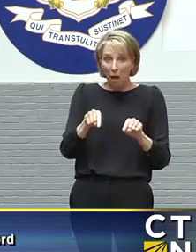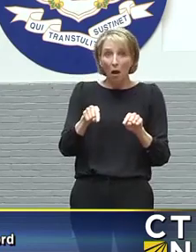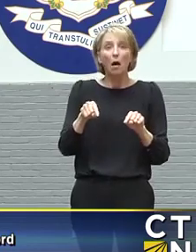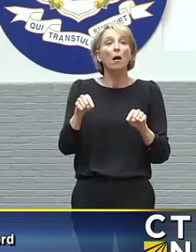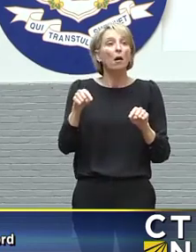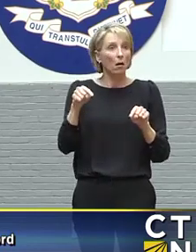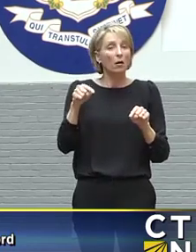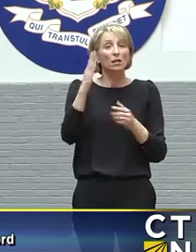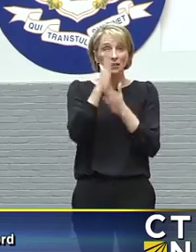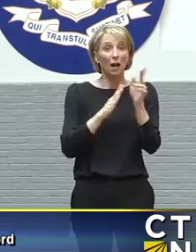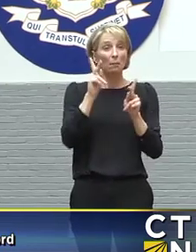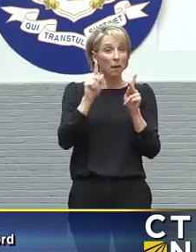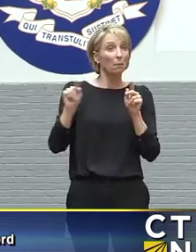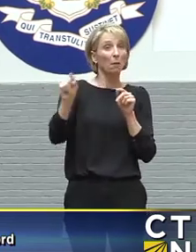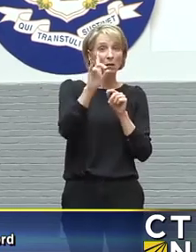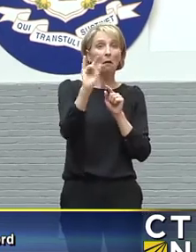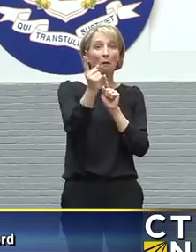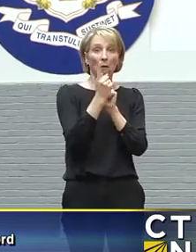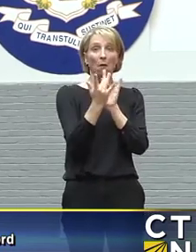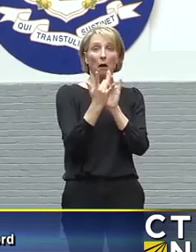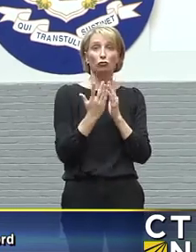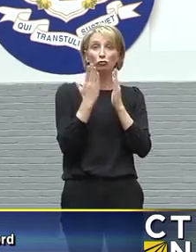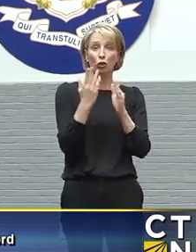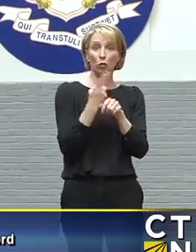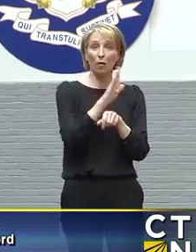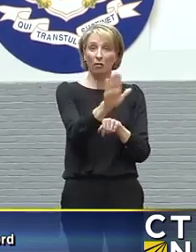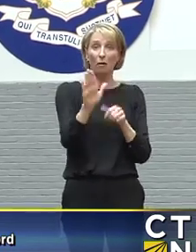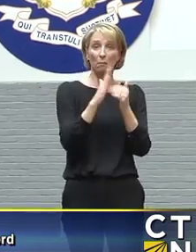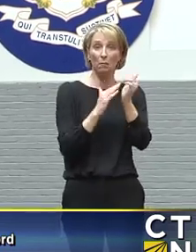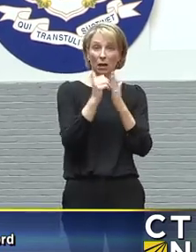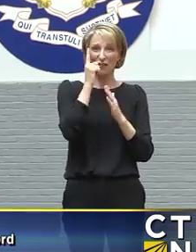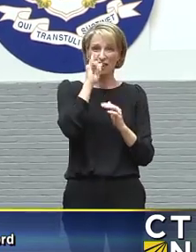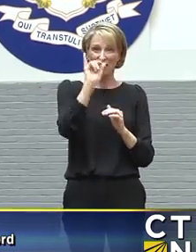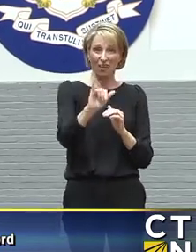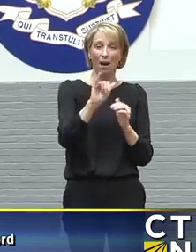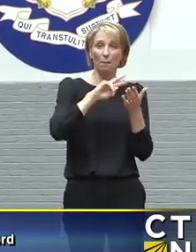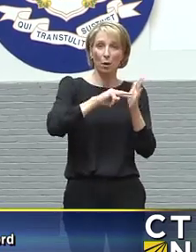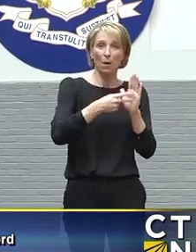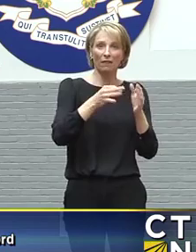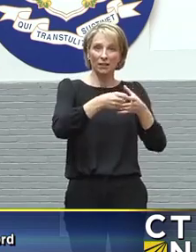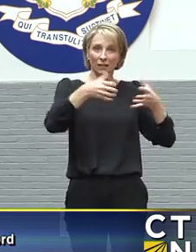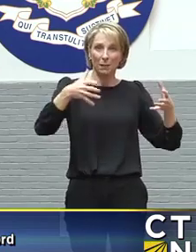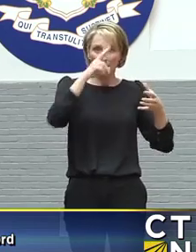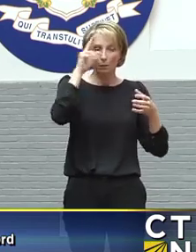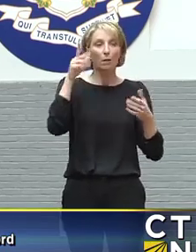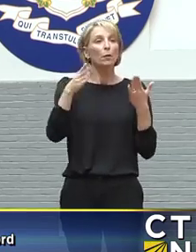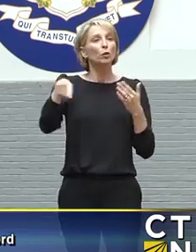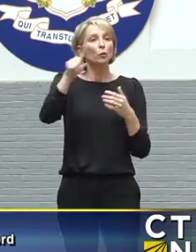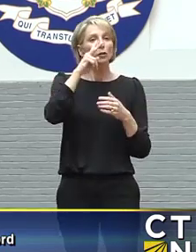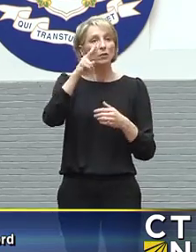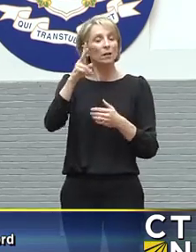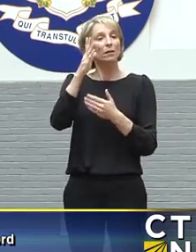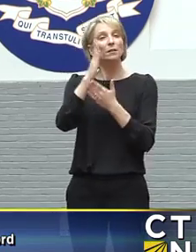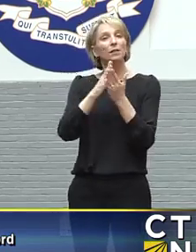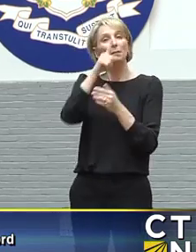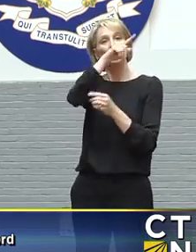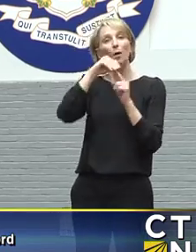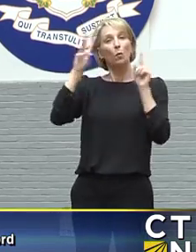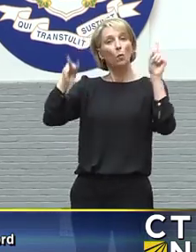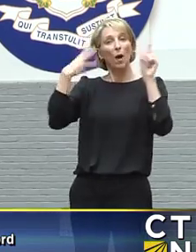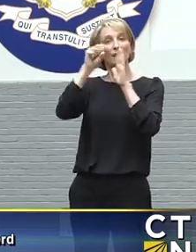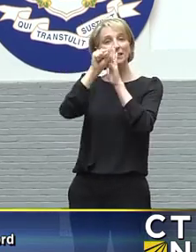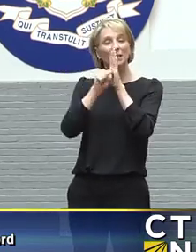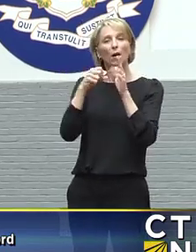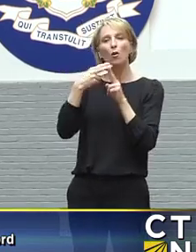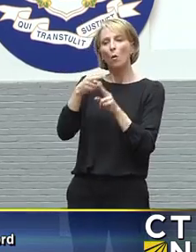folks come and reach out to us in that front. We thought a little bit about some of the field hospitals. You've probably seen some of those being built in Seattle and other